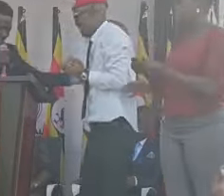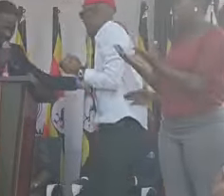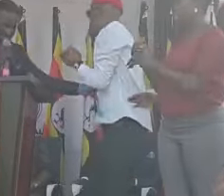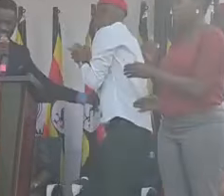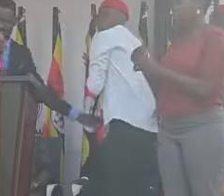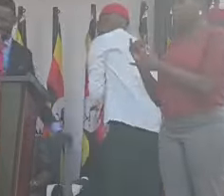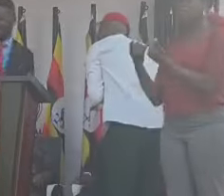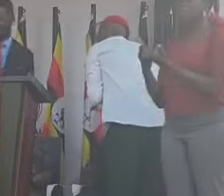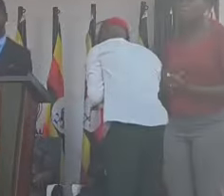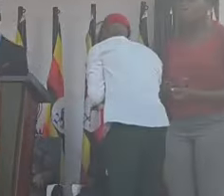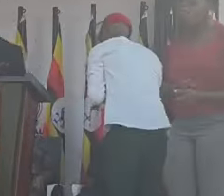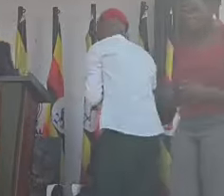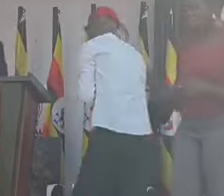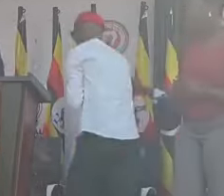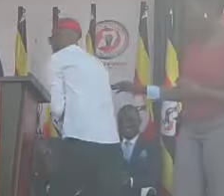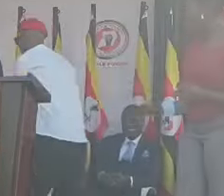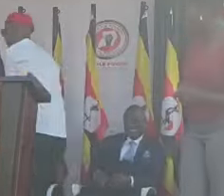Thank you, my brother.